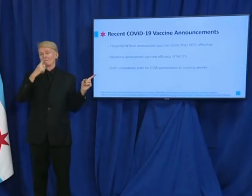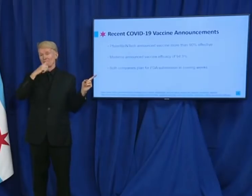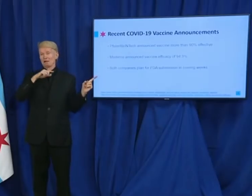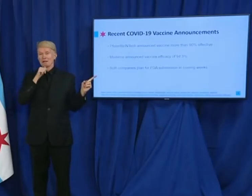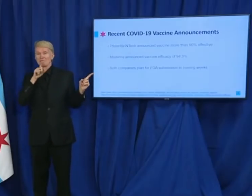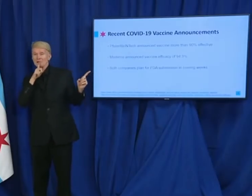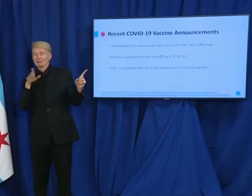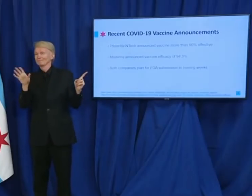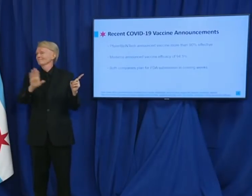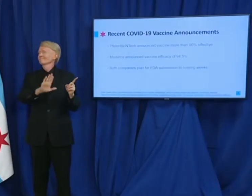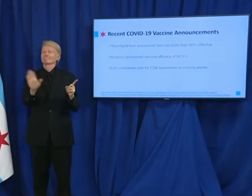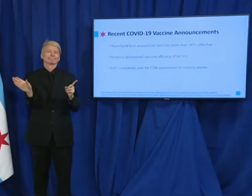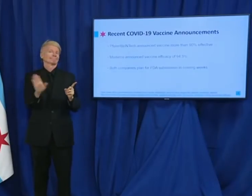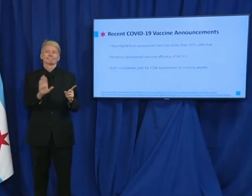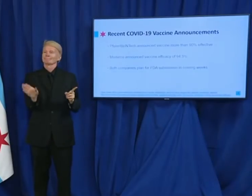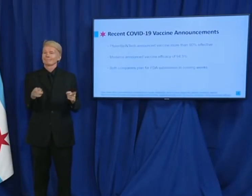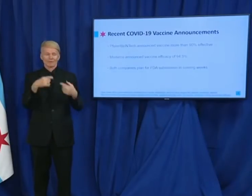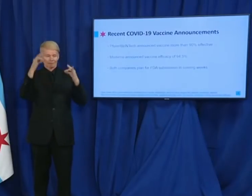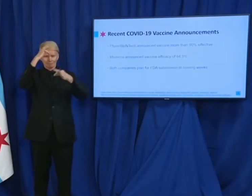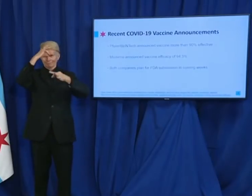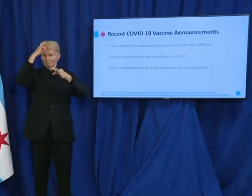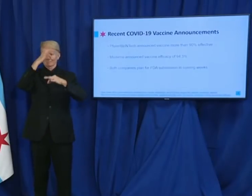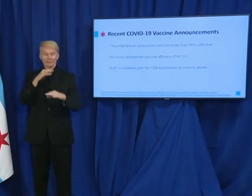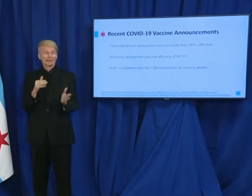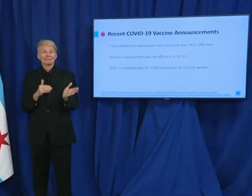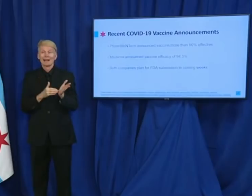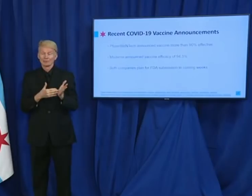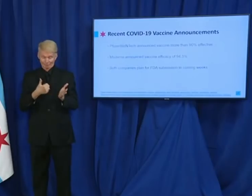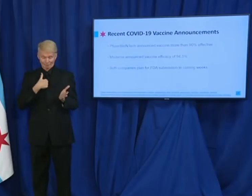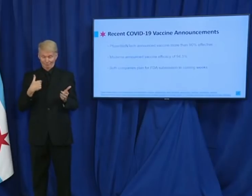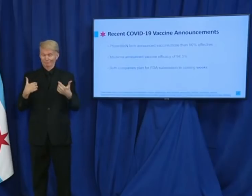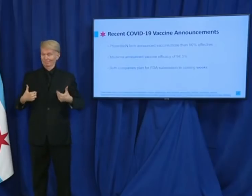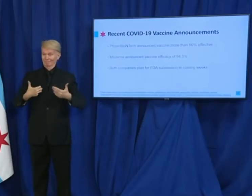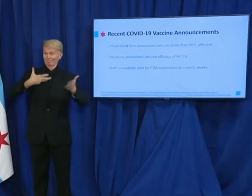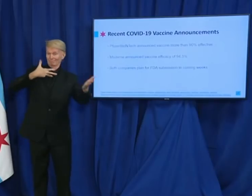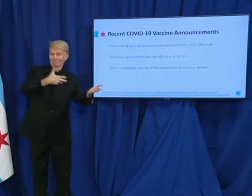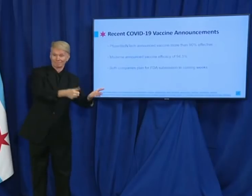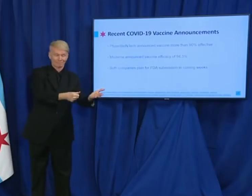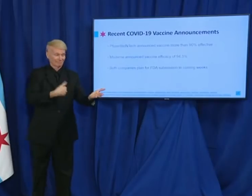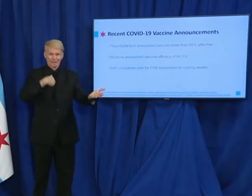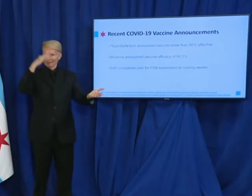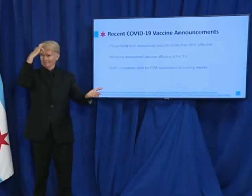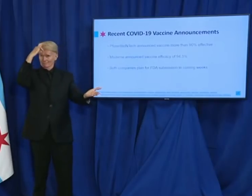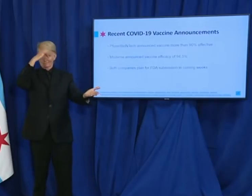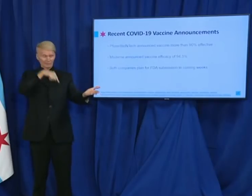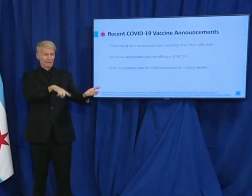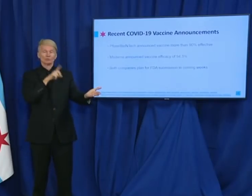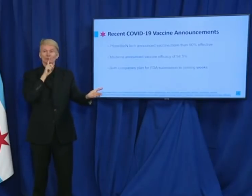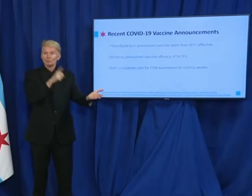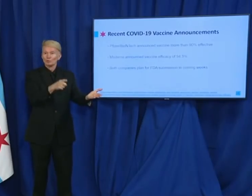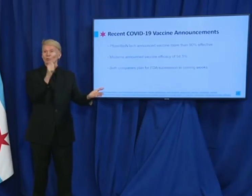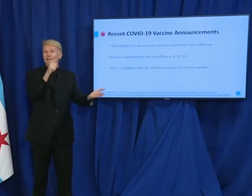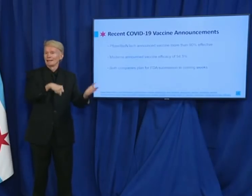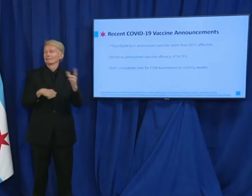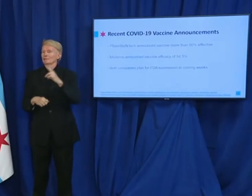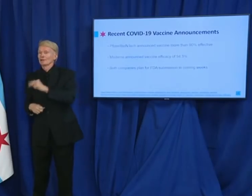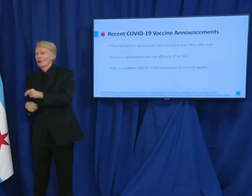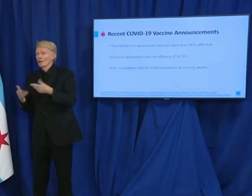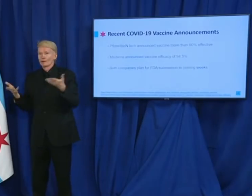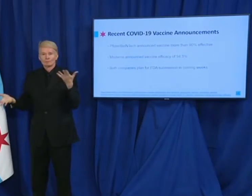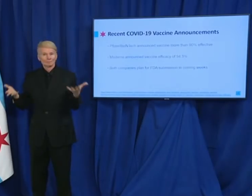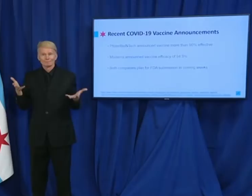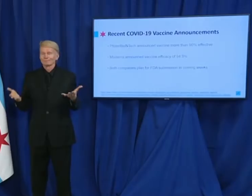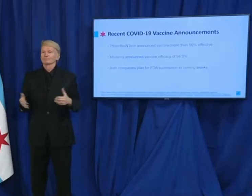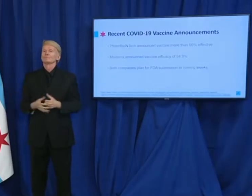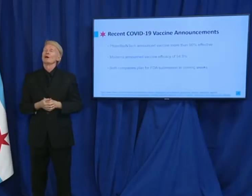real vaccine, and the doctor giving the shot does not know whether they received the true vaccine. Those tens of